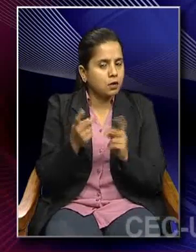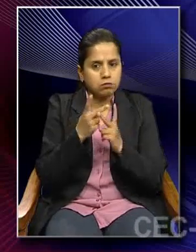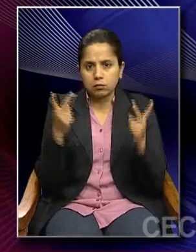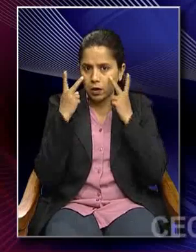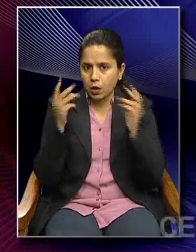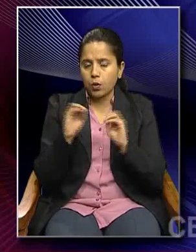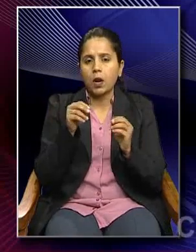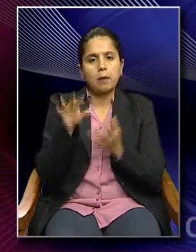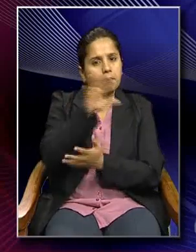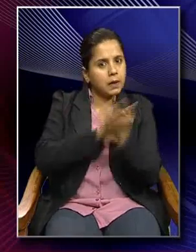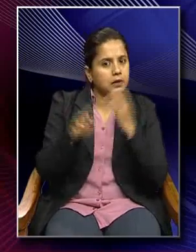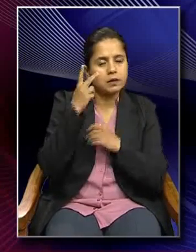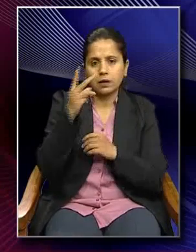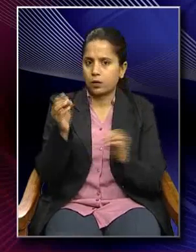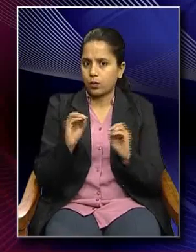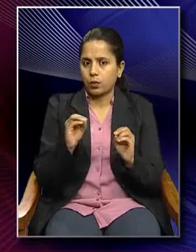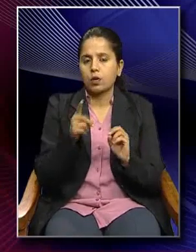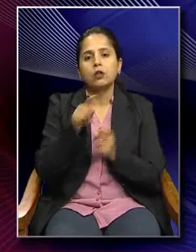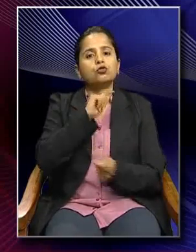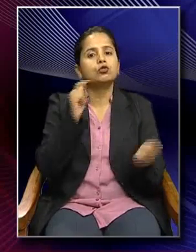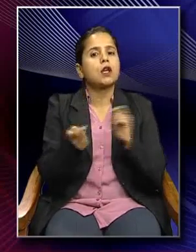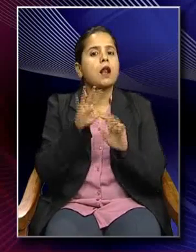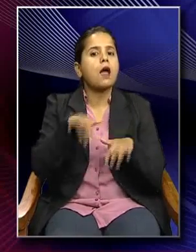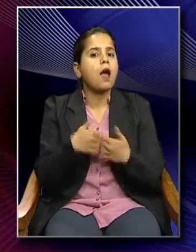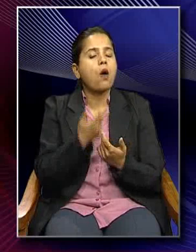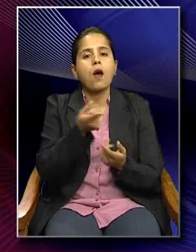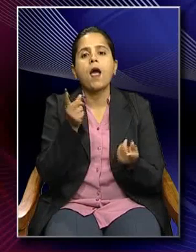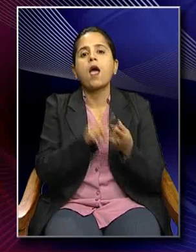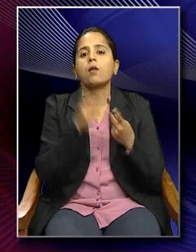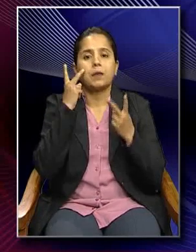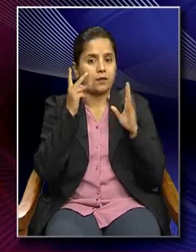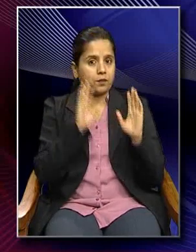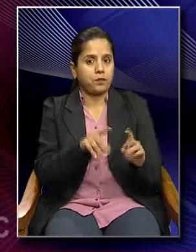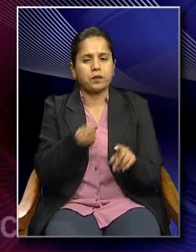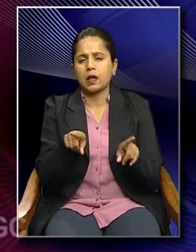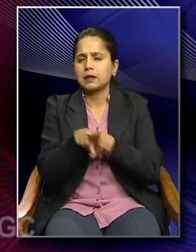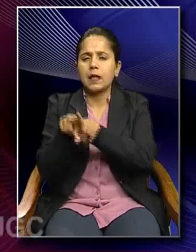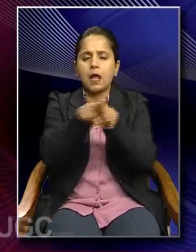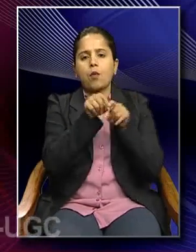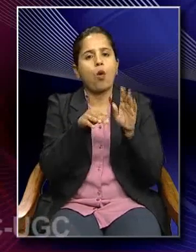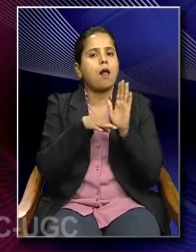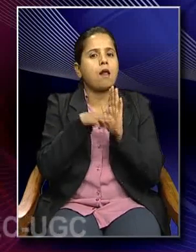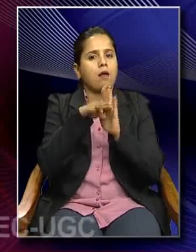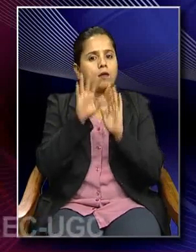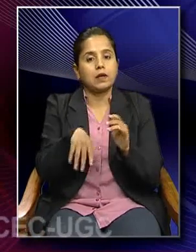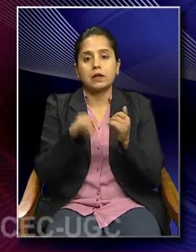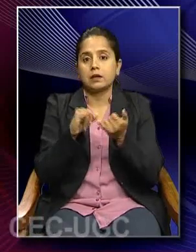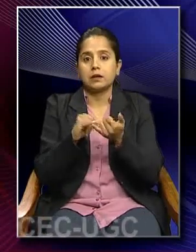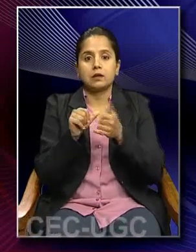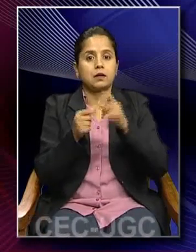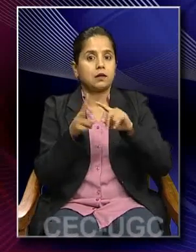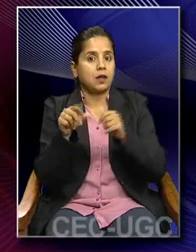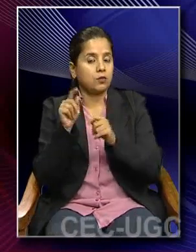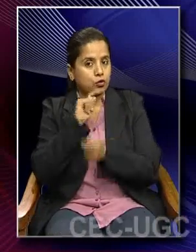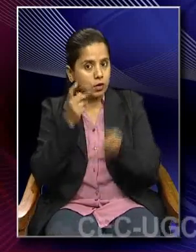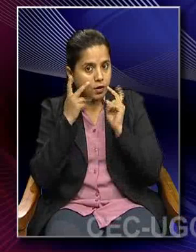heterogeneous mixing up. It's just the change which is happening in the same level. So Sattva is changing into